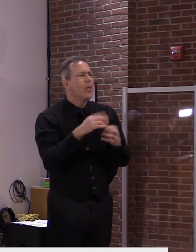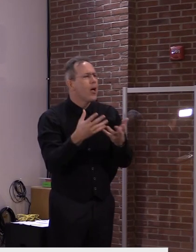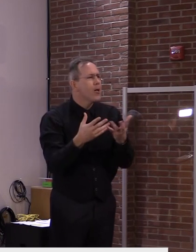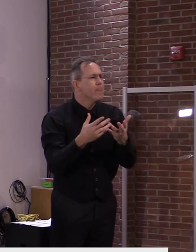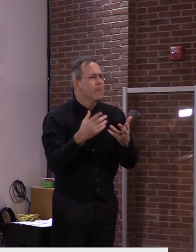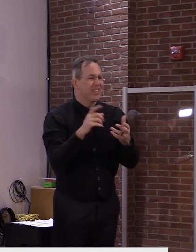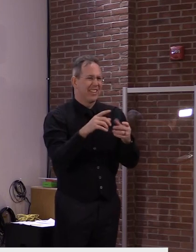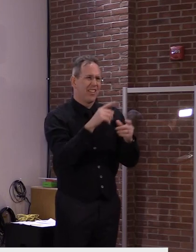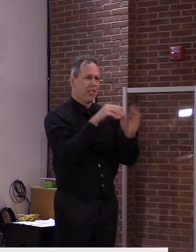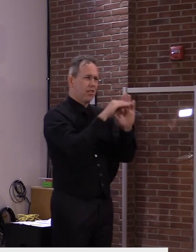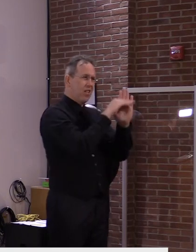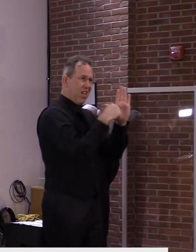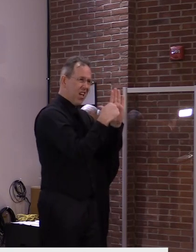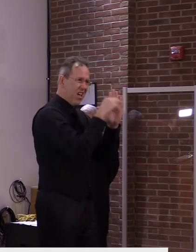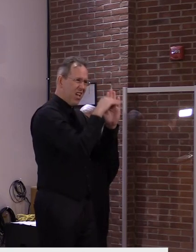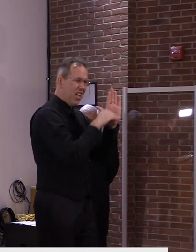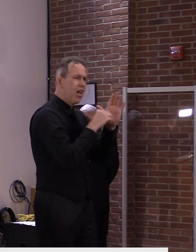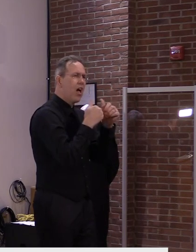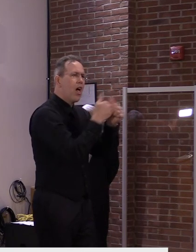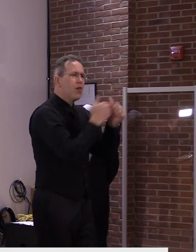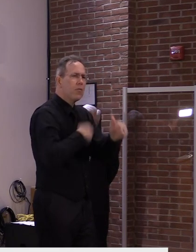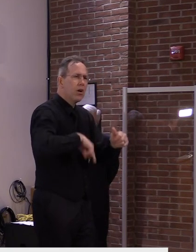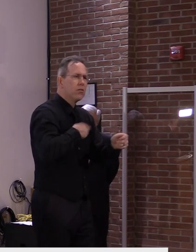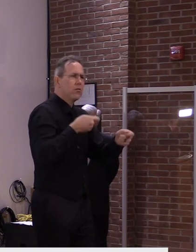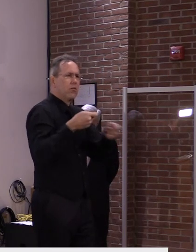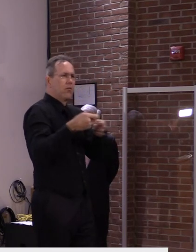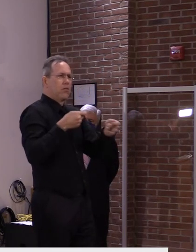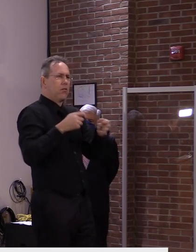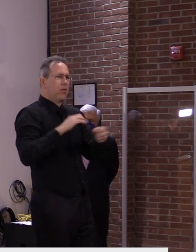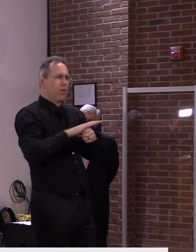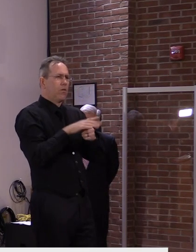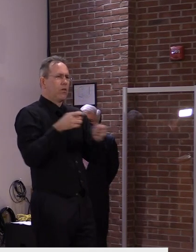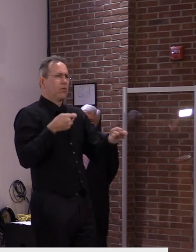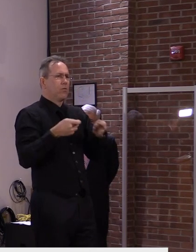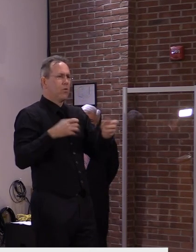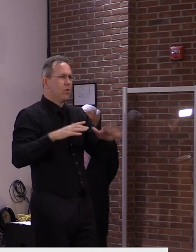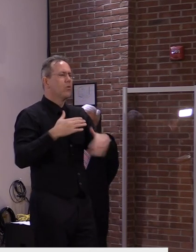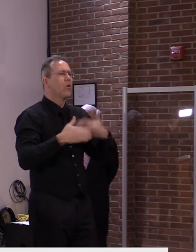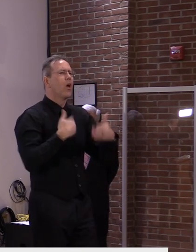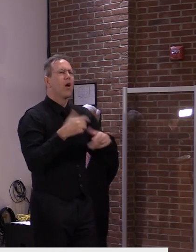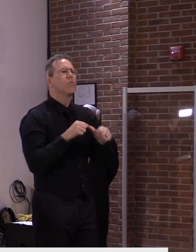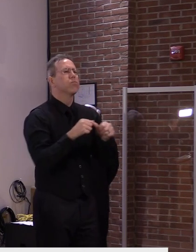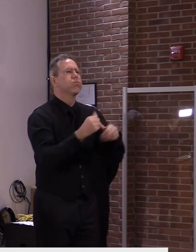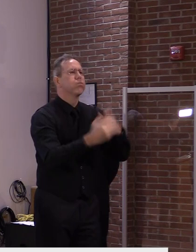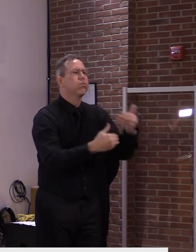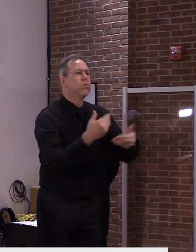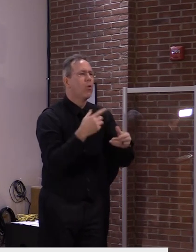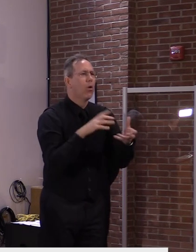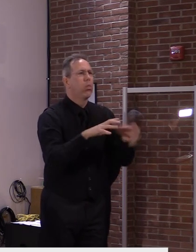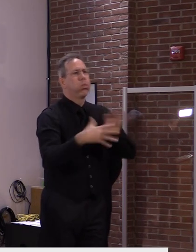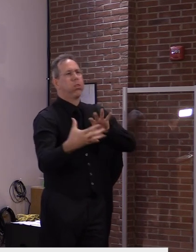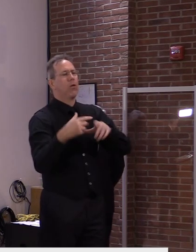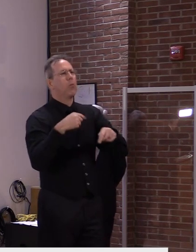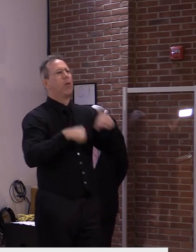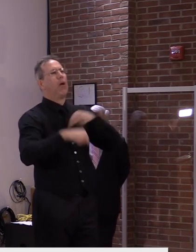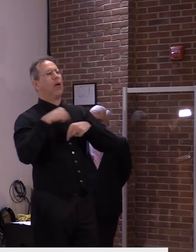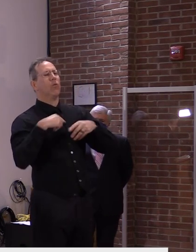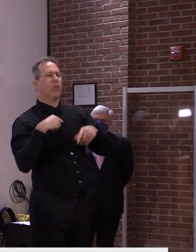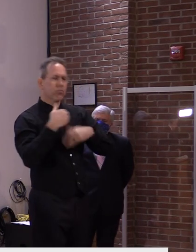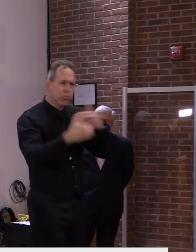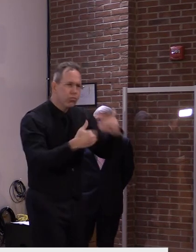it to the T, we are encouraging them to do that. Okay, thank you.